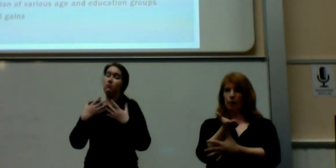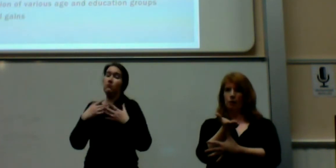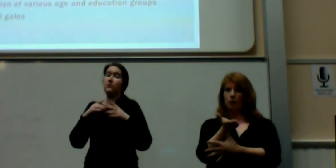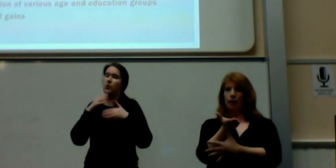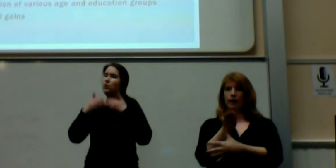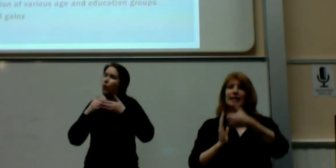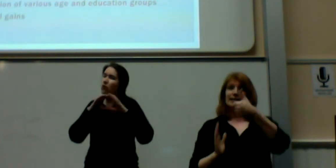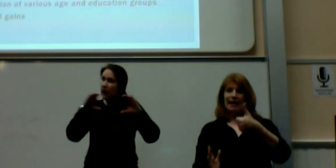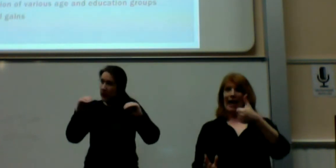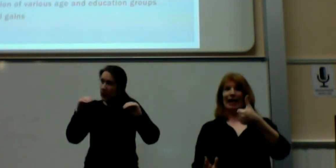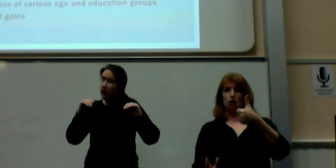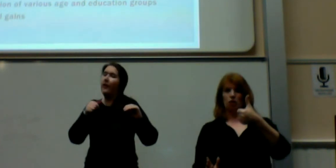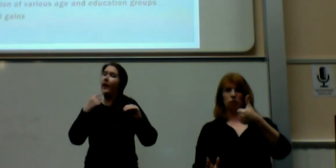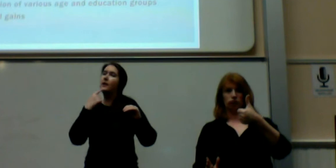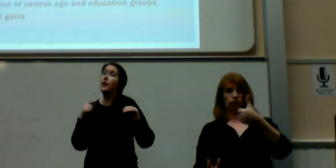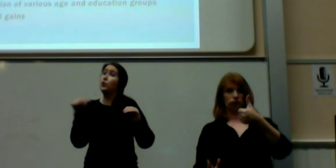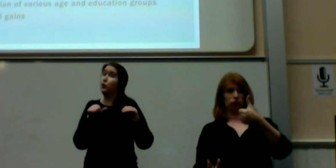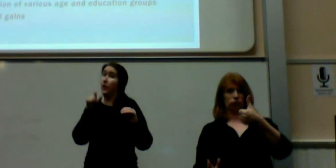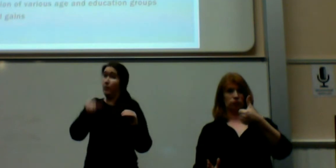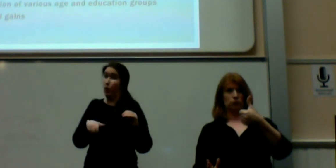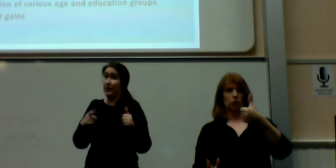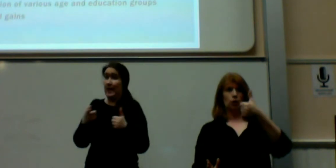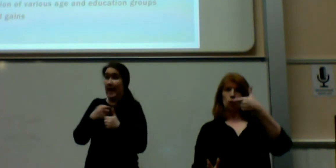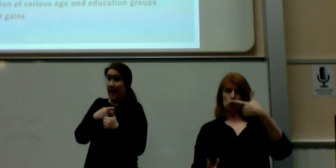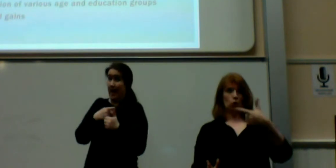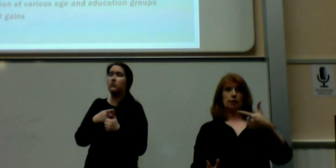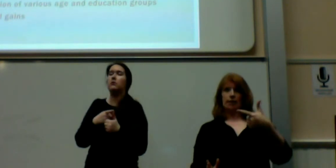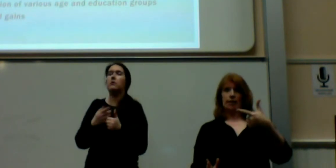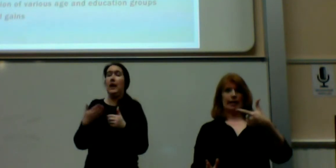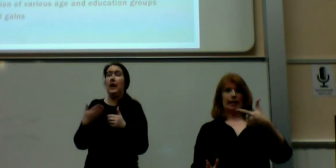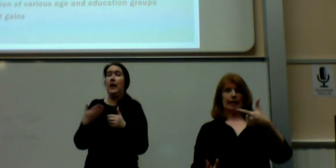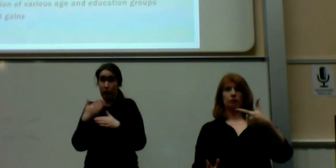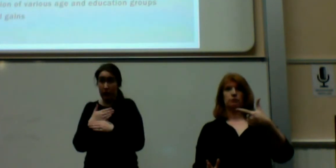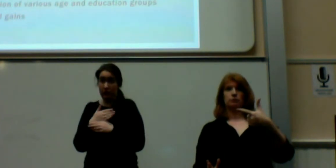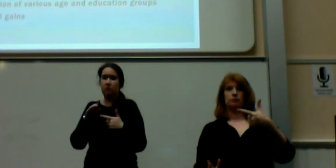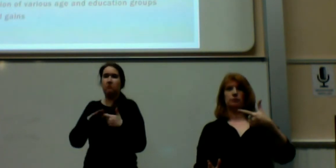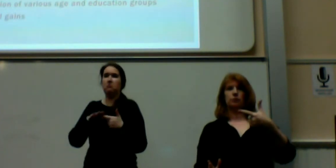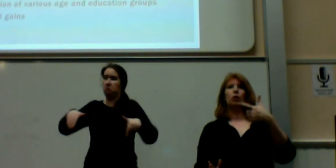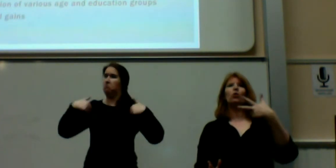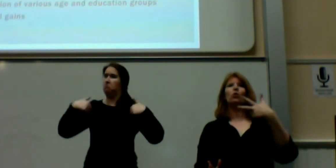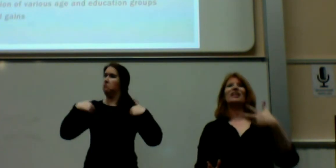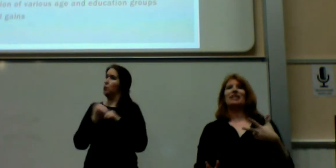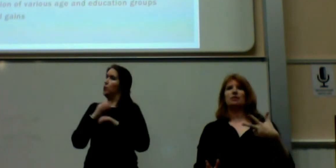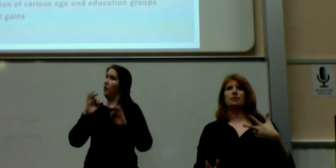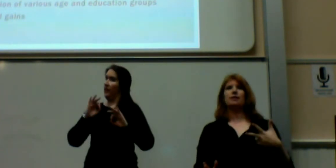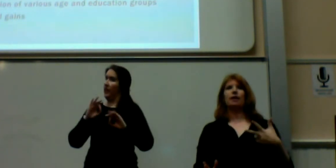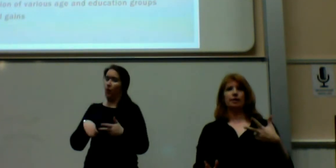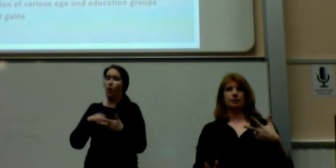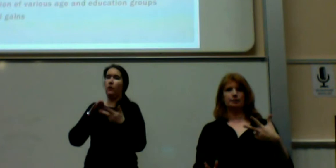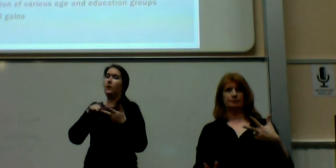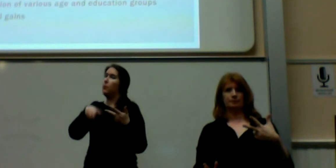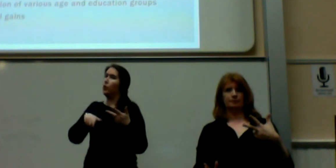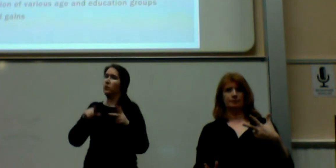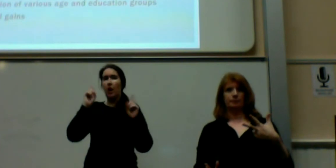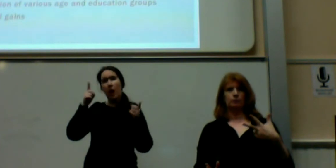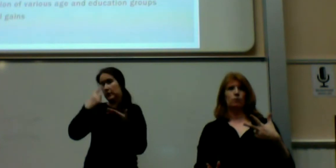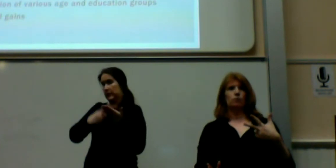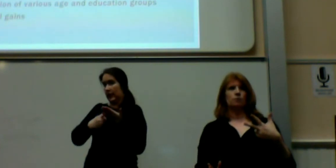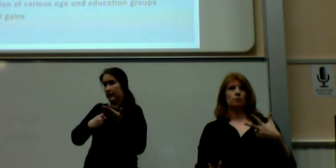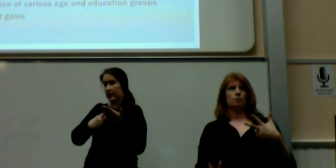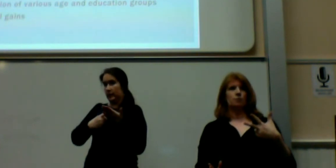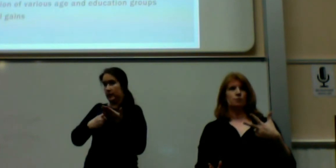scenario take action, don't take action, or can't decide?